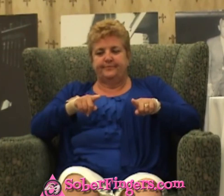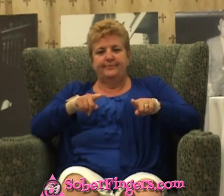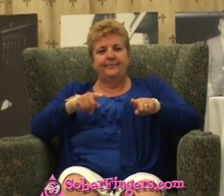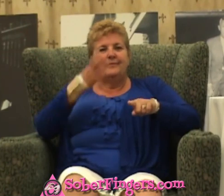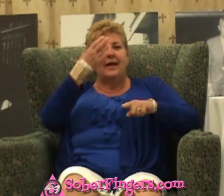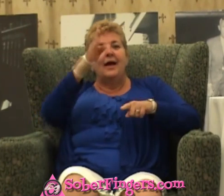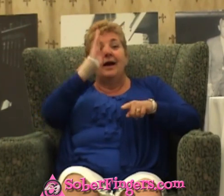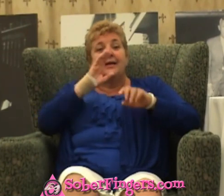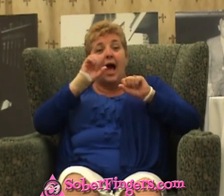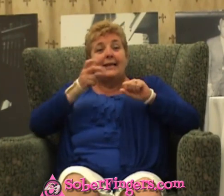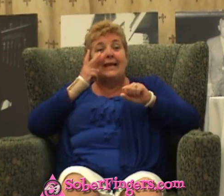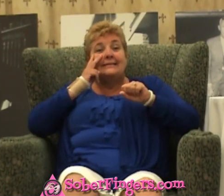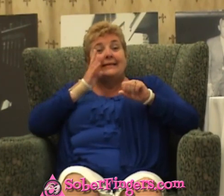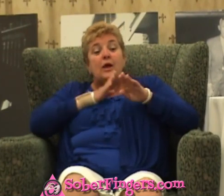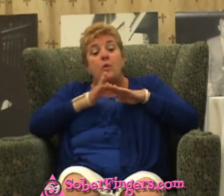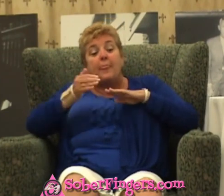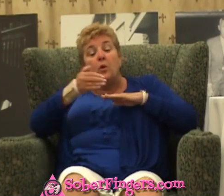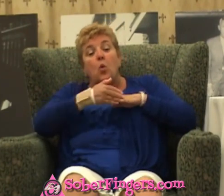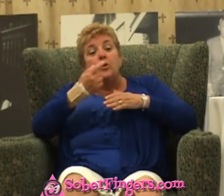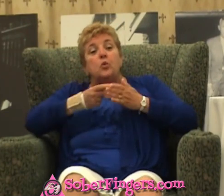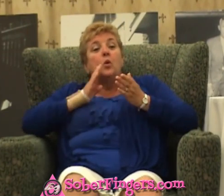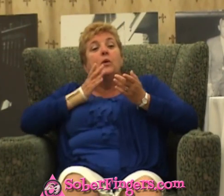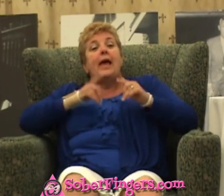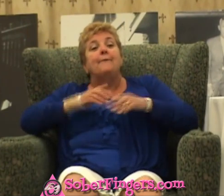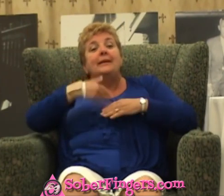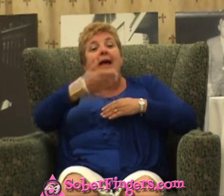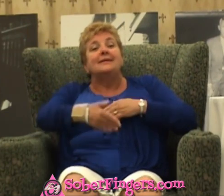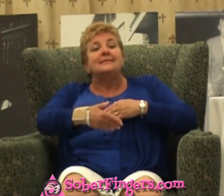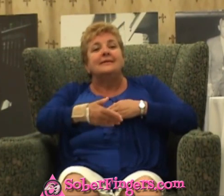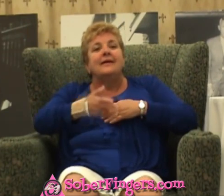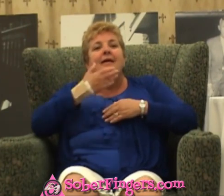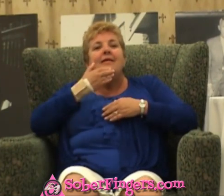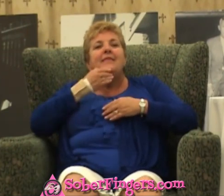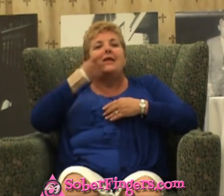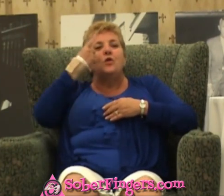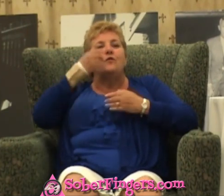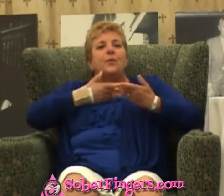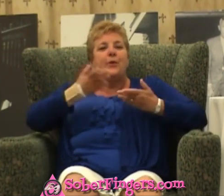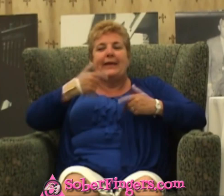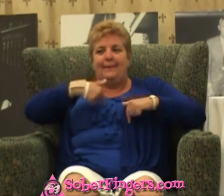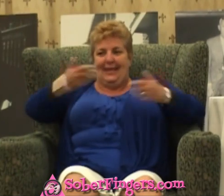corners, and you know, thank you for bringing me to this one. Thanks for letting me share.